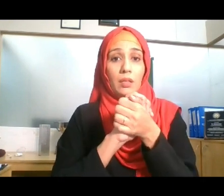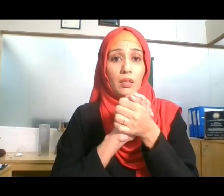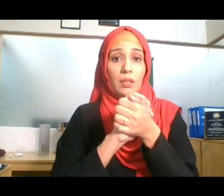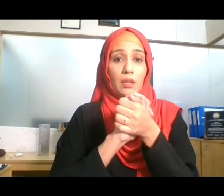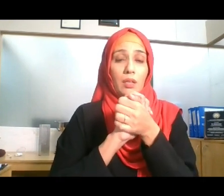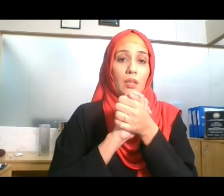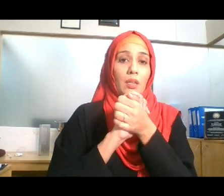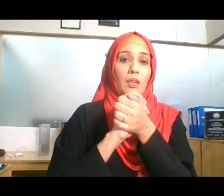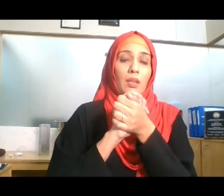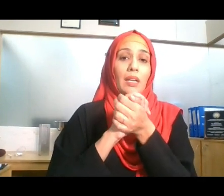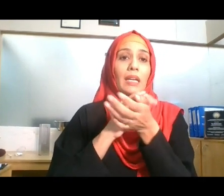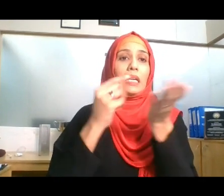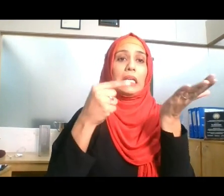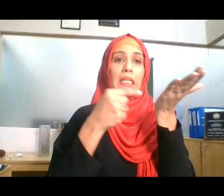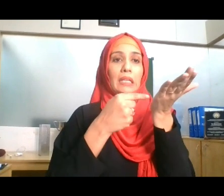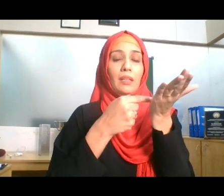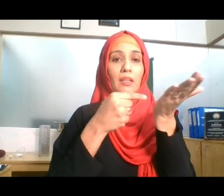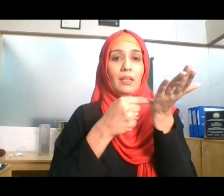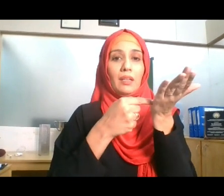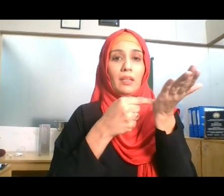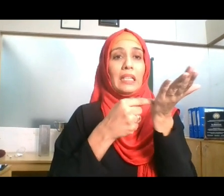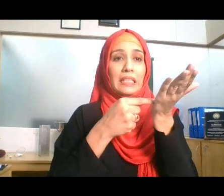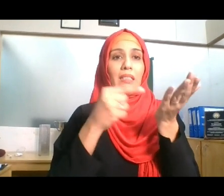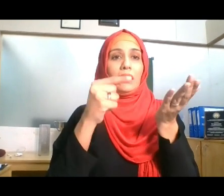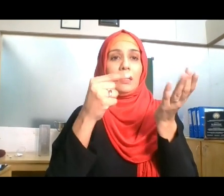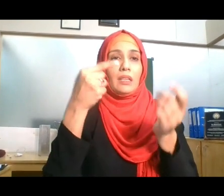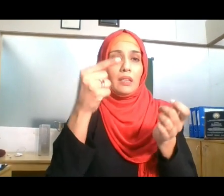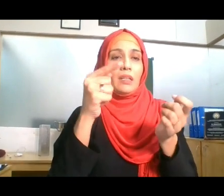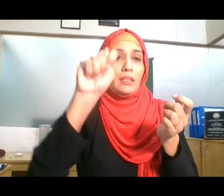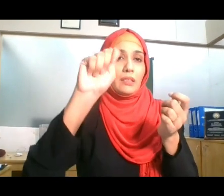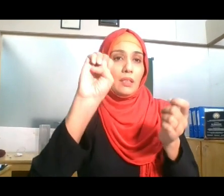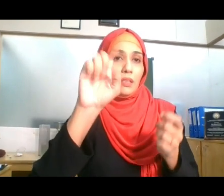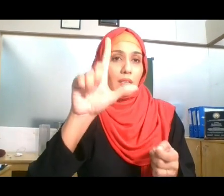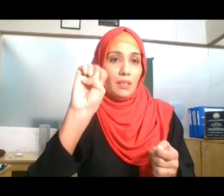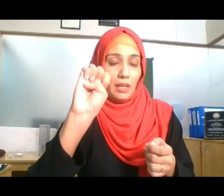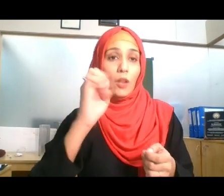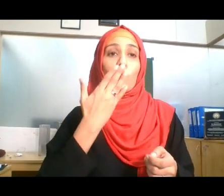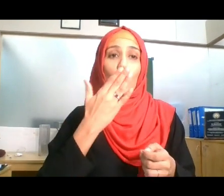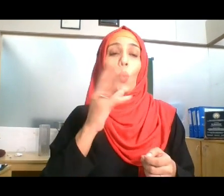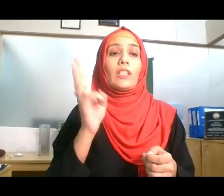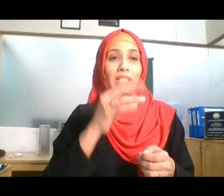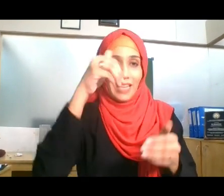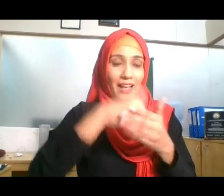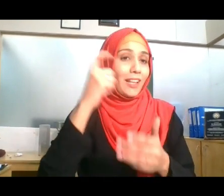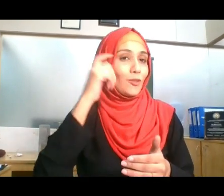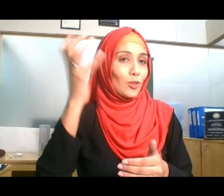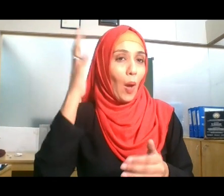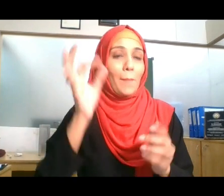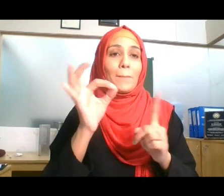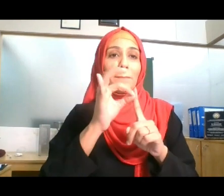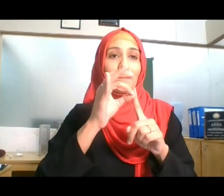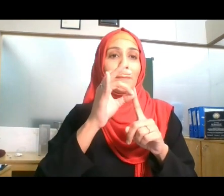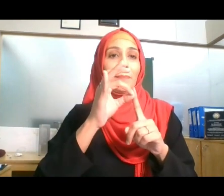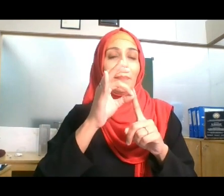tele school materials in Pakistan Sign Language, so that our story bites on